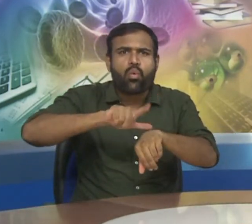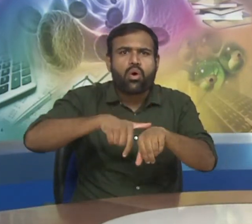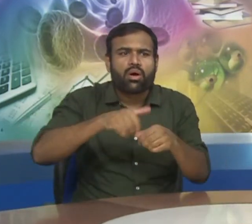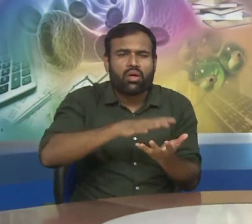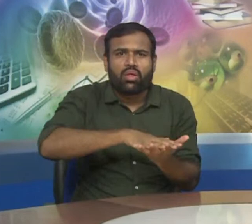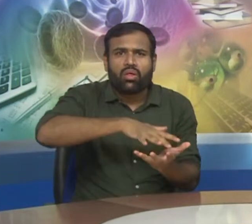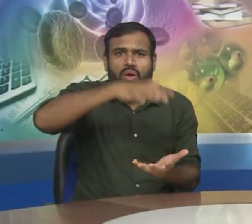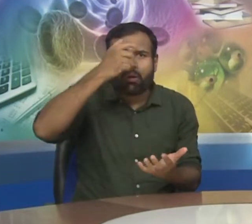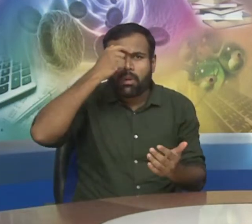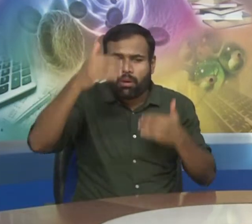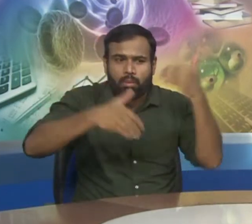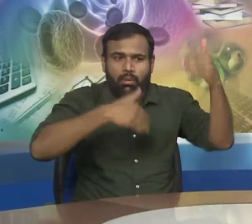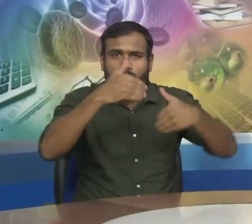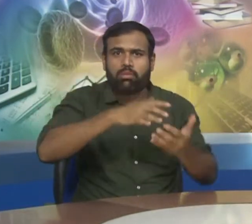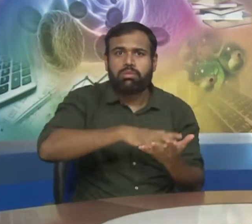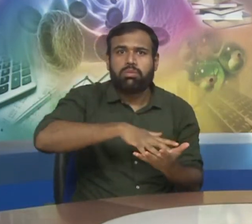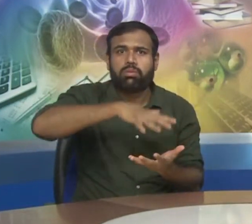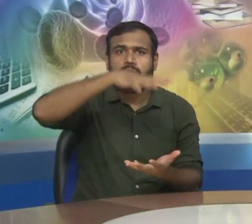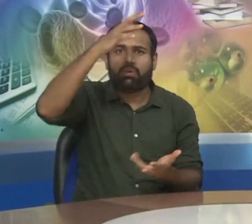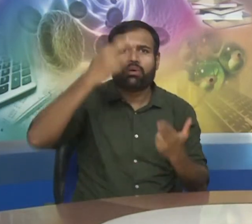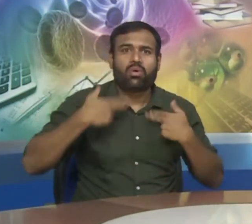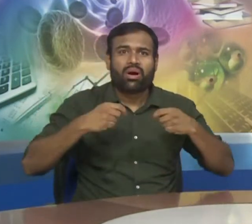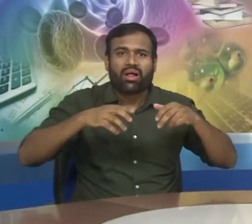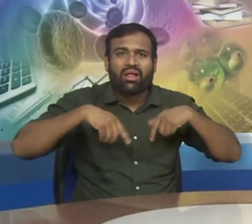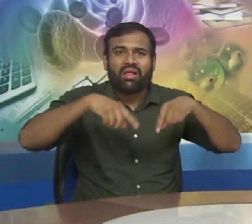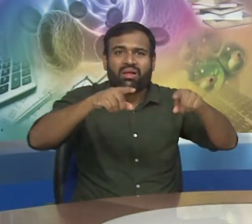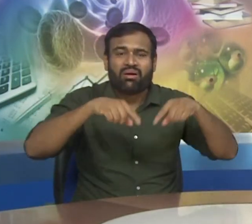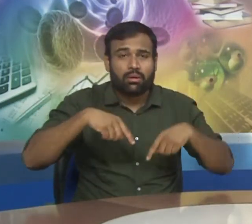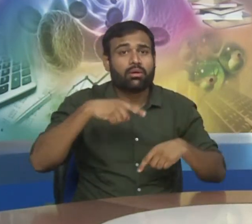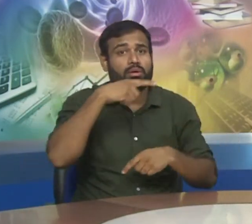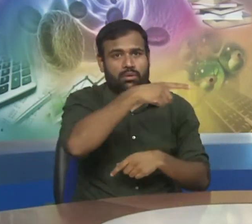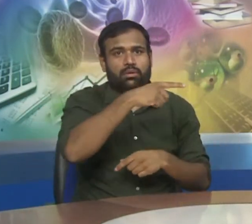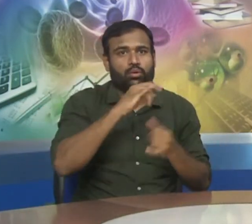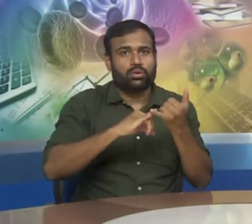in trial constitutes denial of justice.